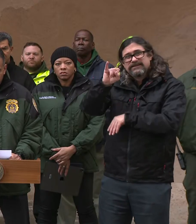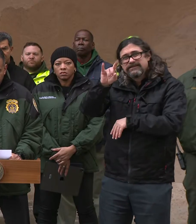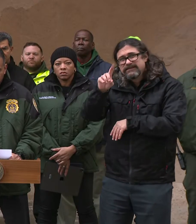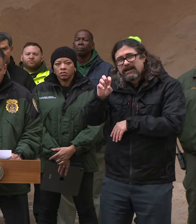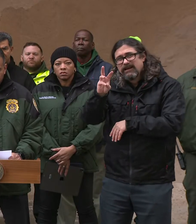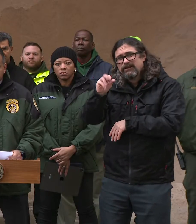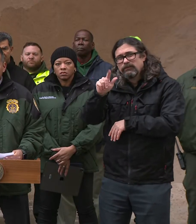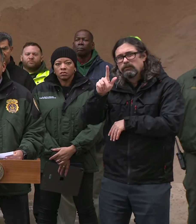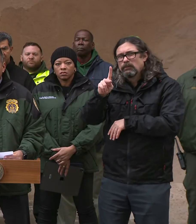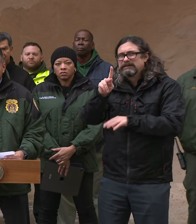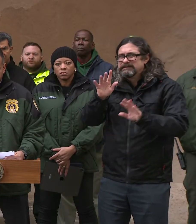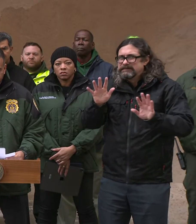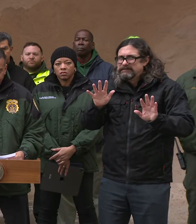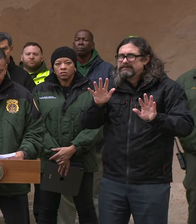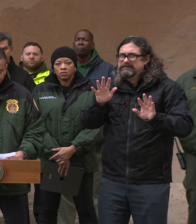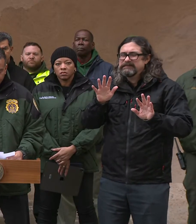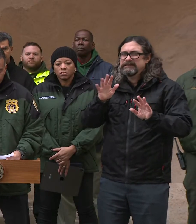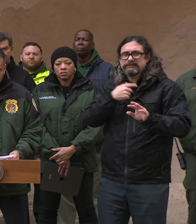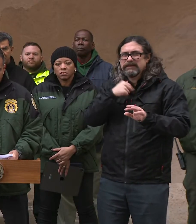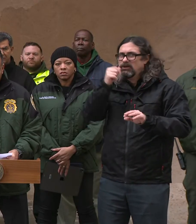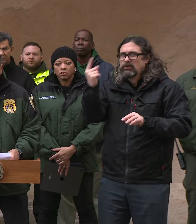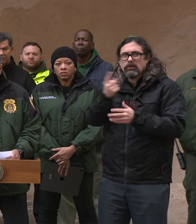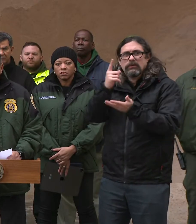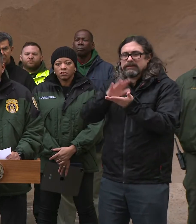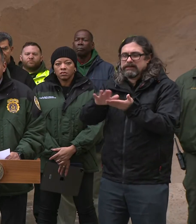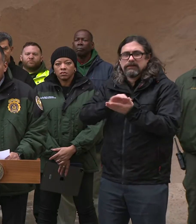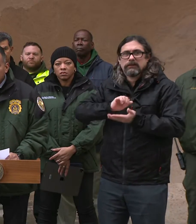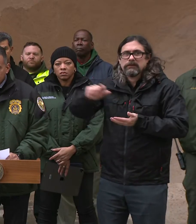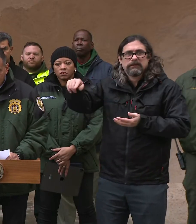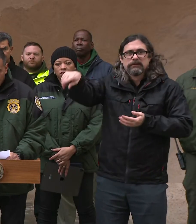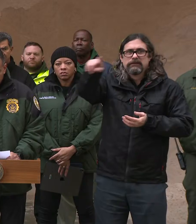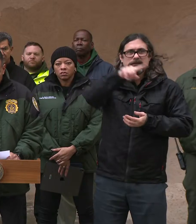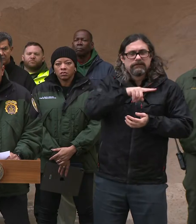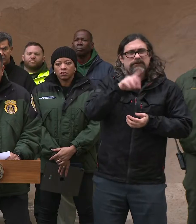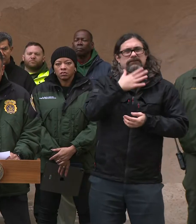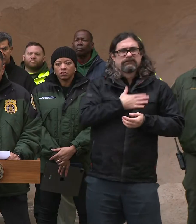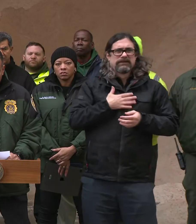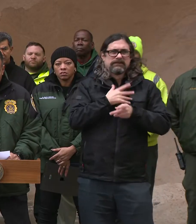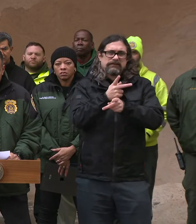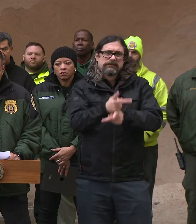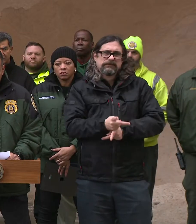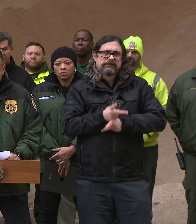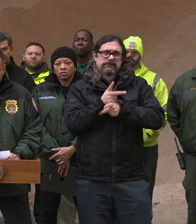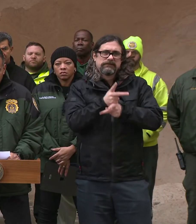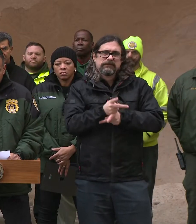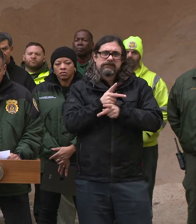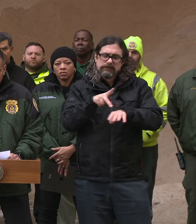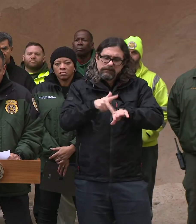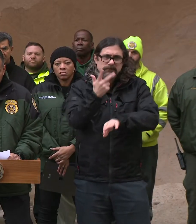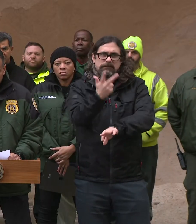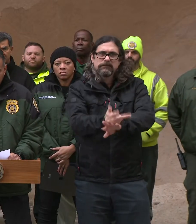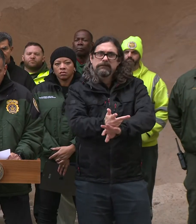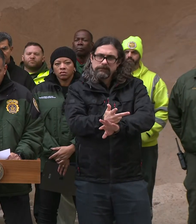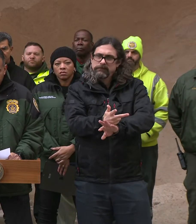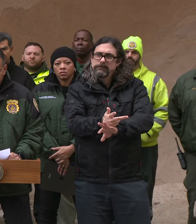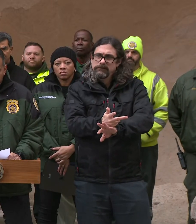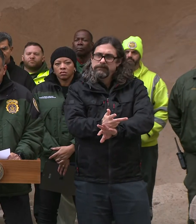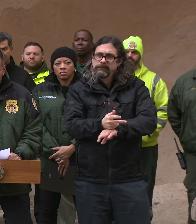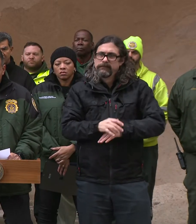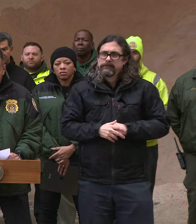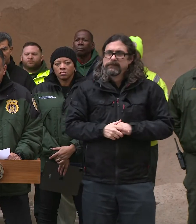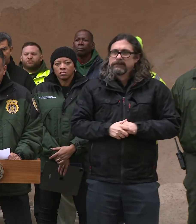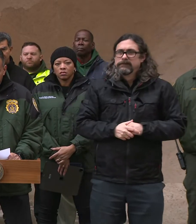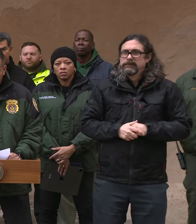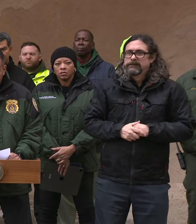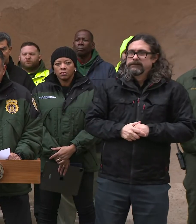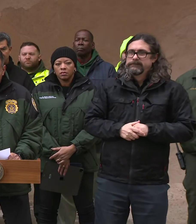and passable on Monday after the storm. I'll now say a few words in Spanish. Gracias al alcalde Adams, nos enfrentamos